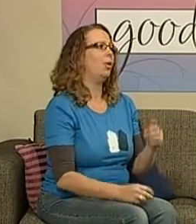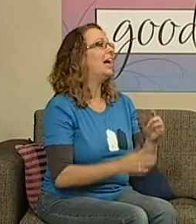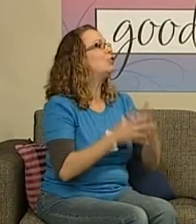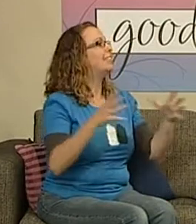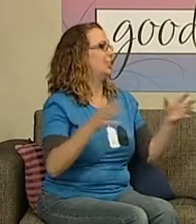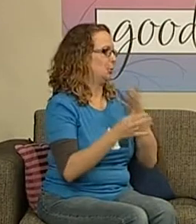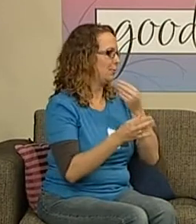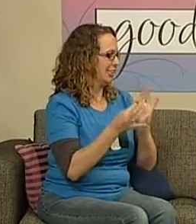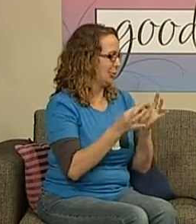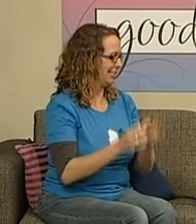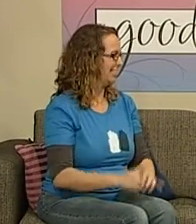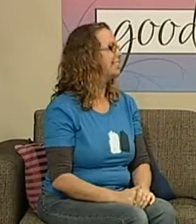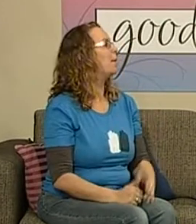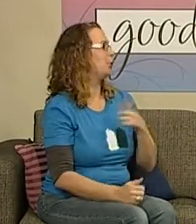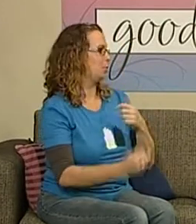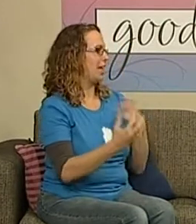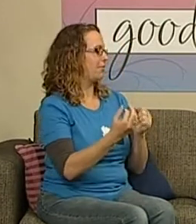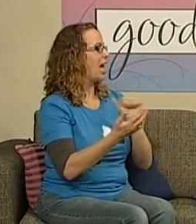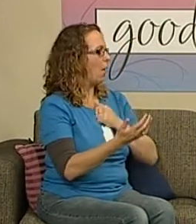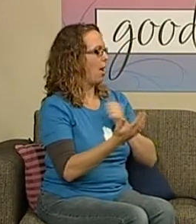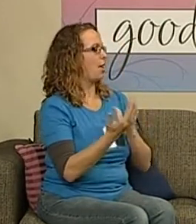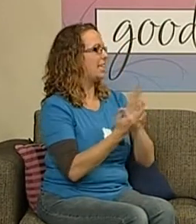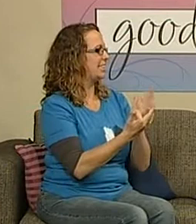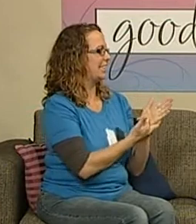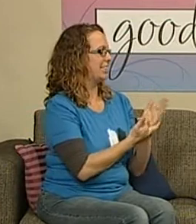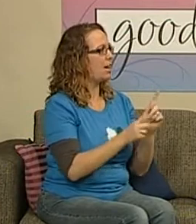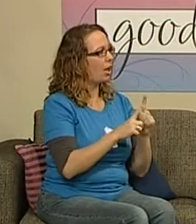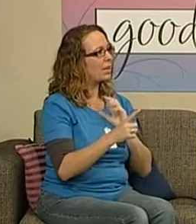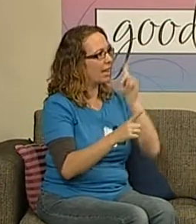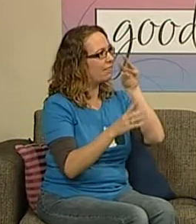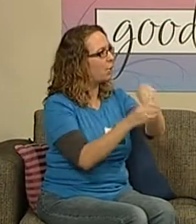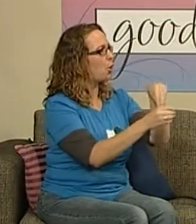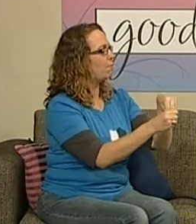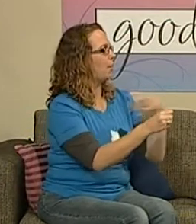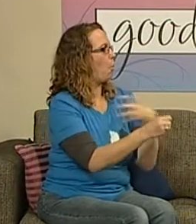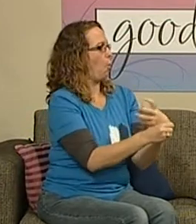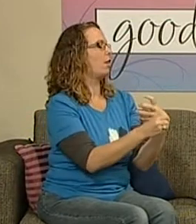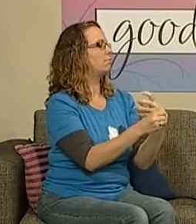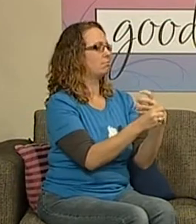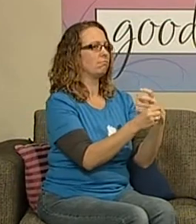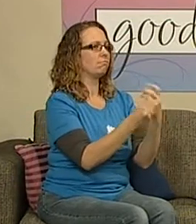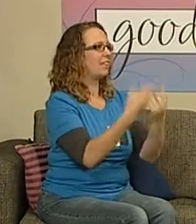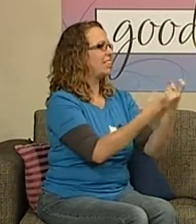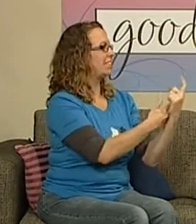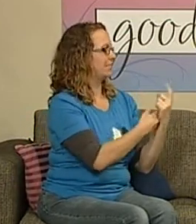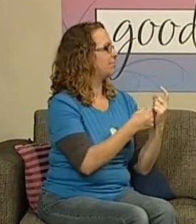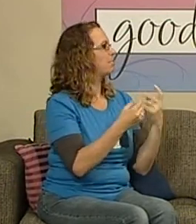No, I think there will always be a need for interpreter. In fact, more and more of a need for interpreters, just for access and communication, to make sure deaf people can be